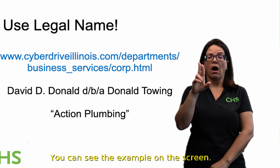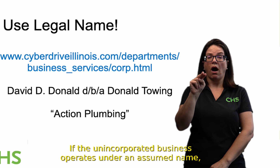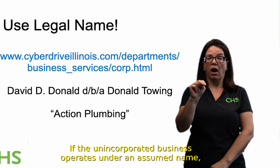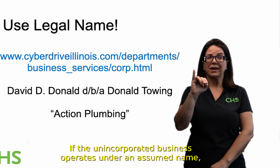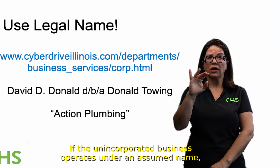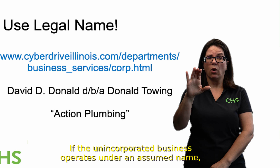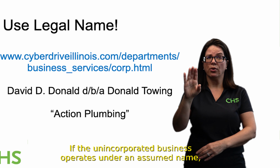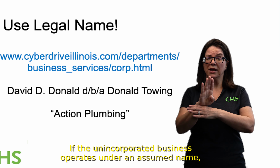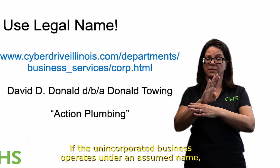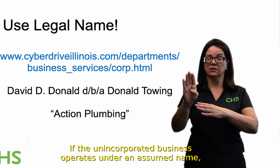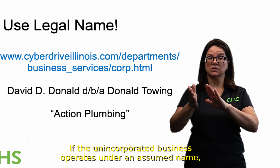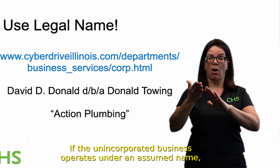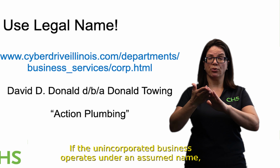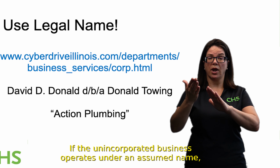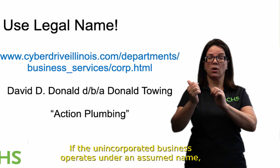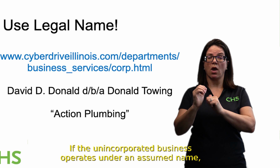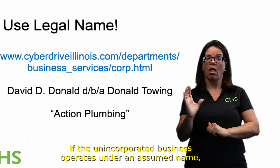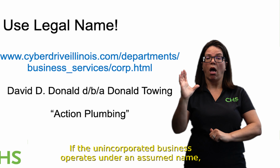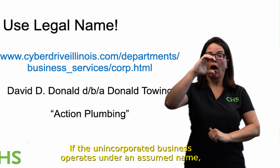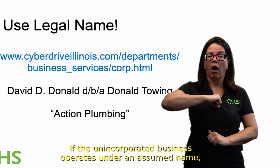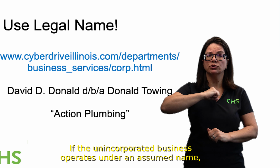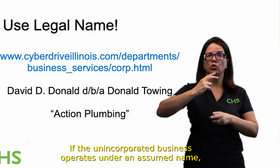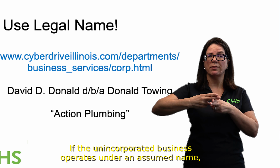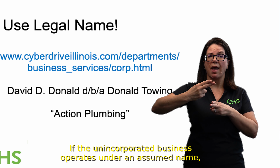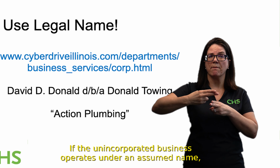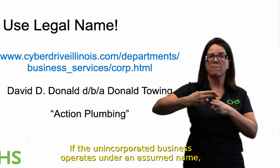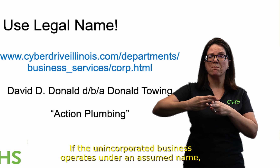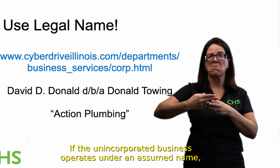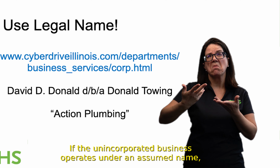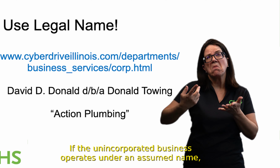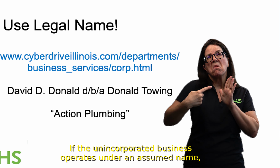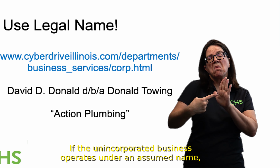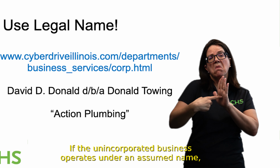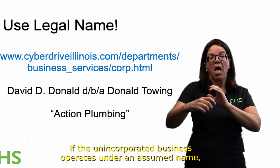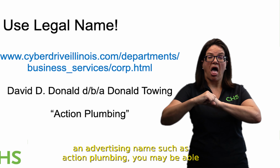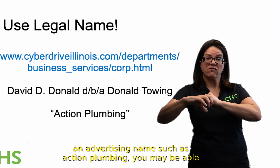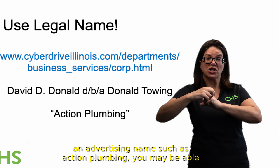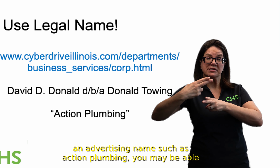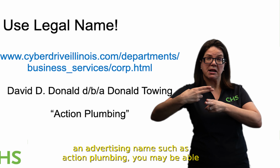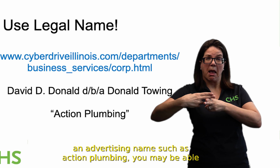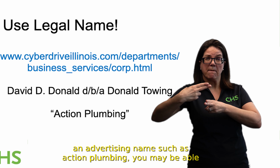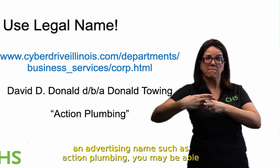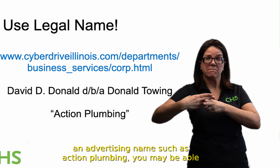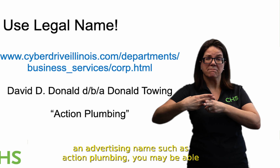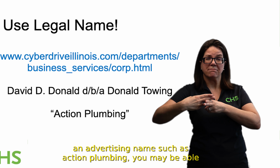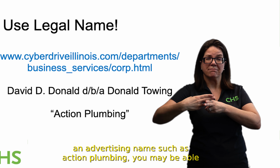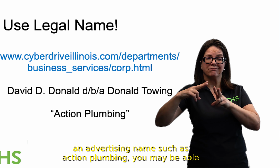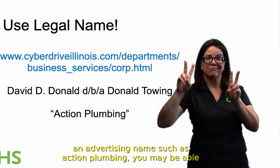If the unincorporated business operates under an assumed name, an advertising name, such as Action